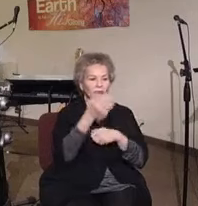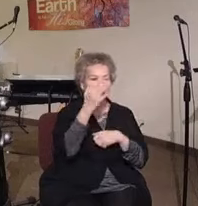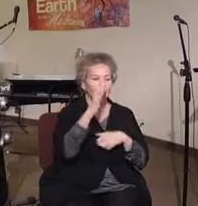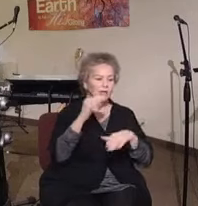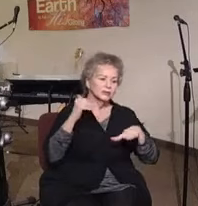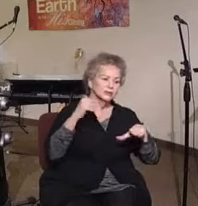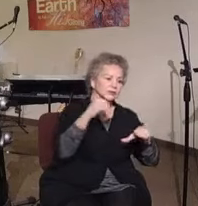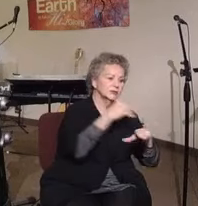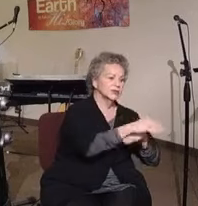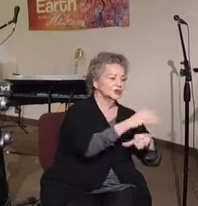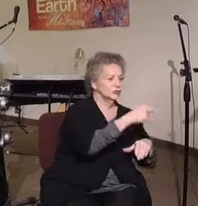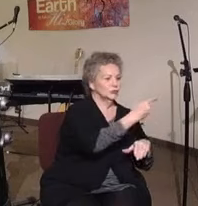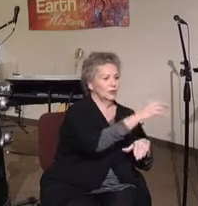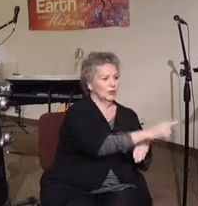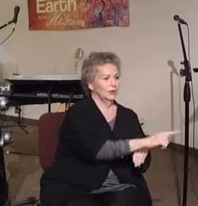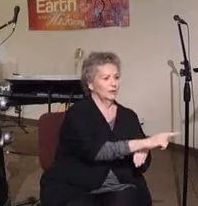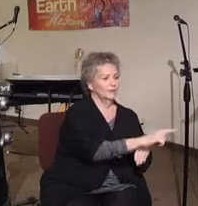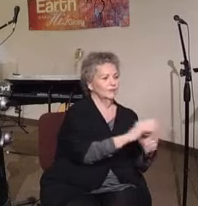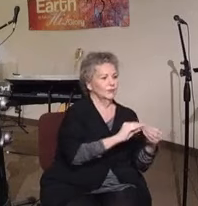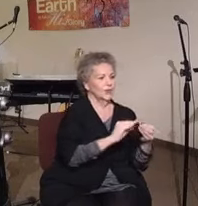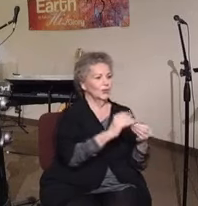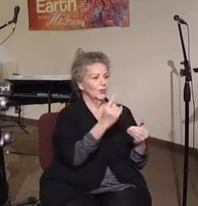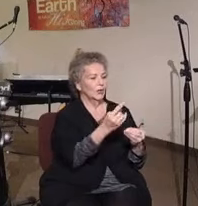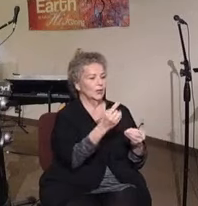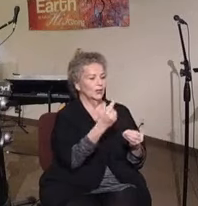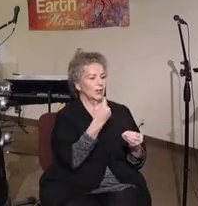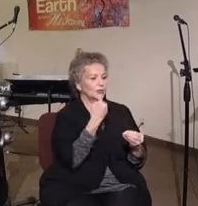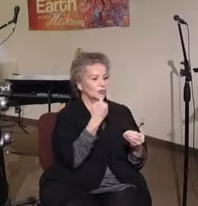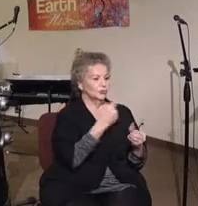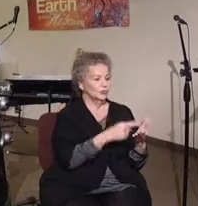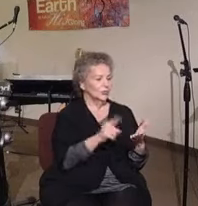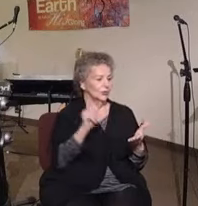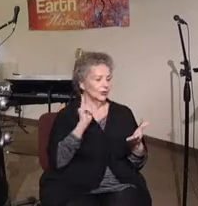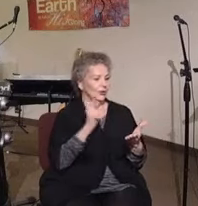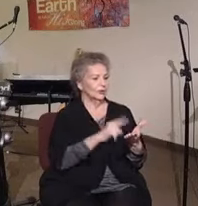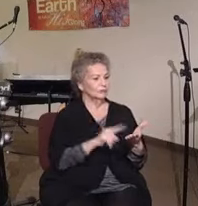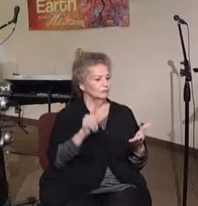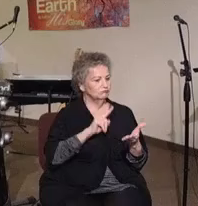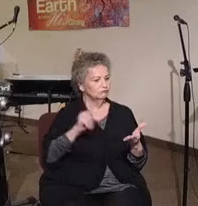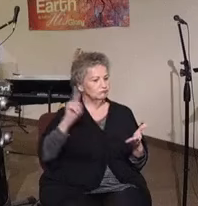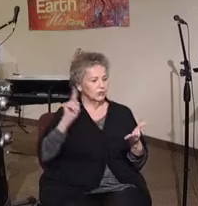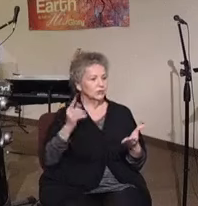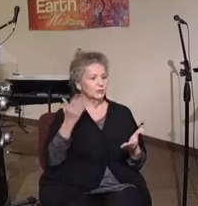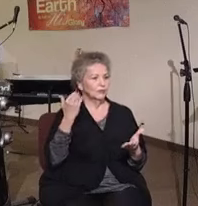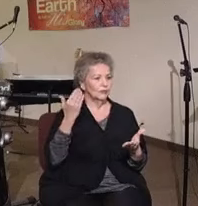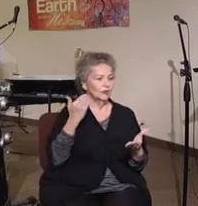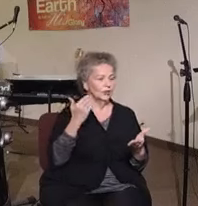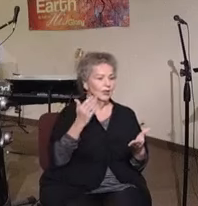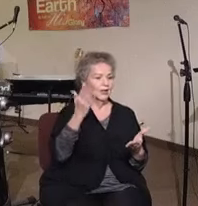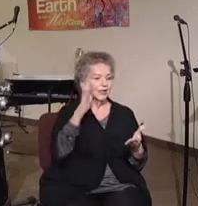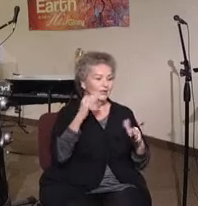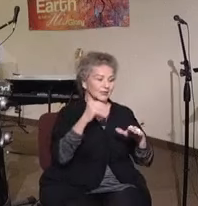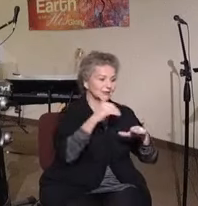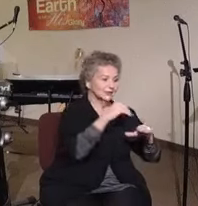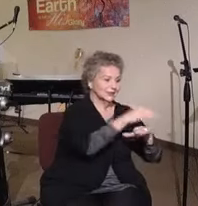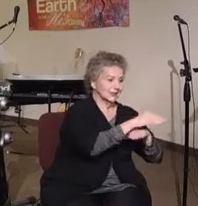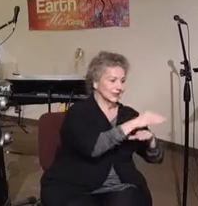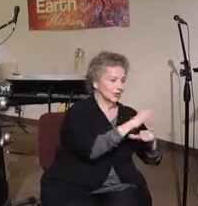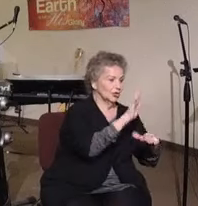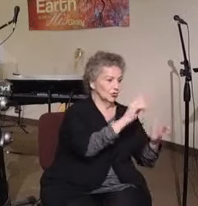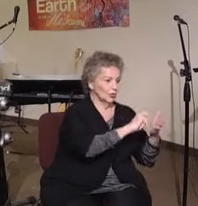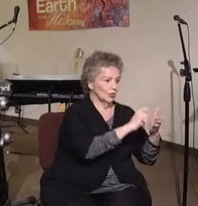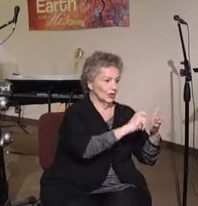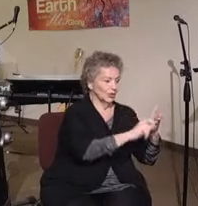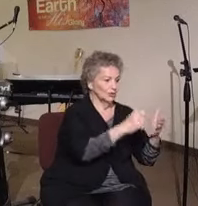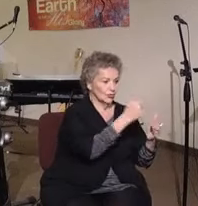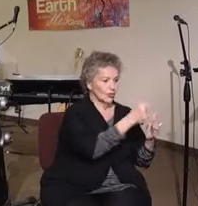to hell? Number one. I've told you this last week and weeks before. God doesn't send you. You write your own ticket to